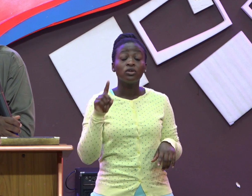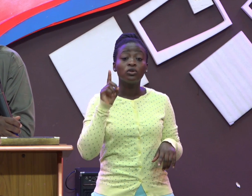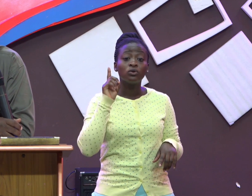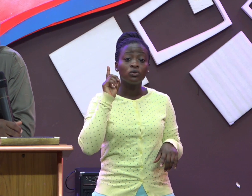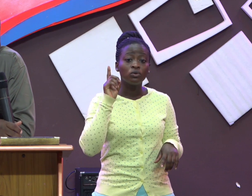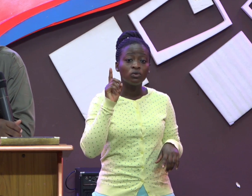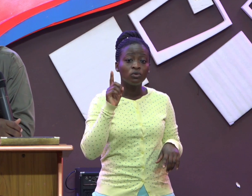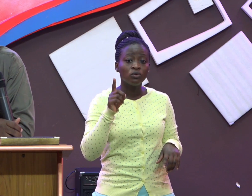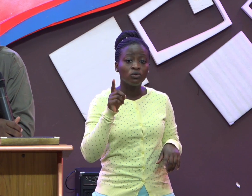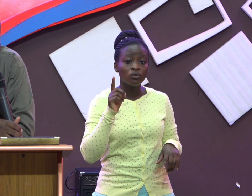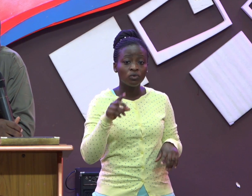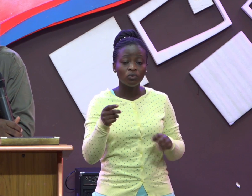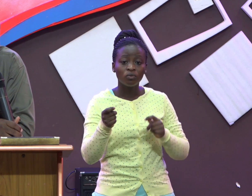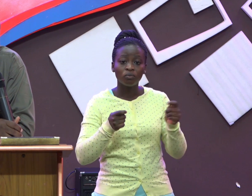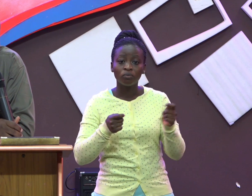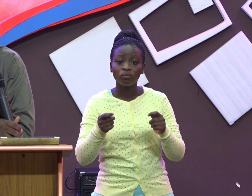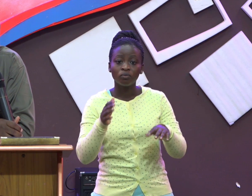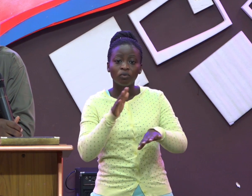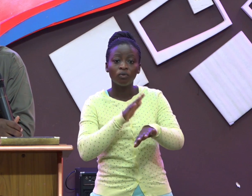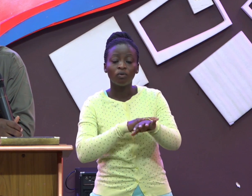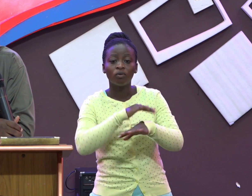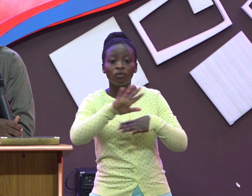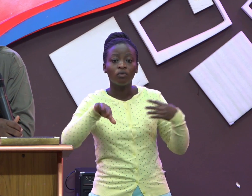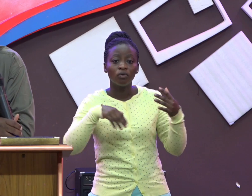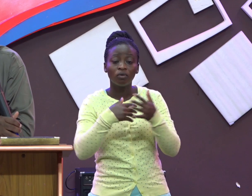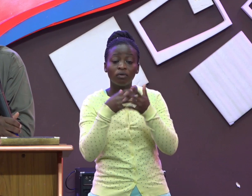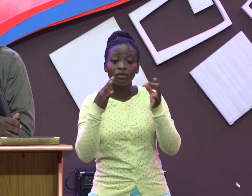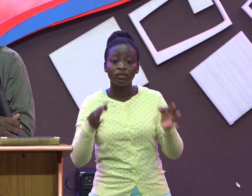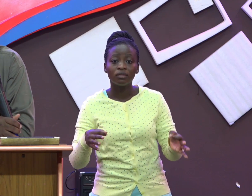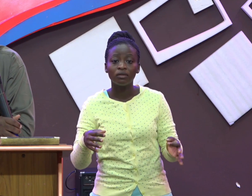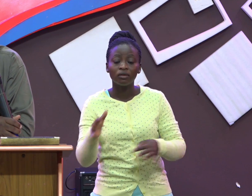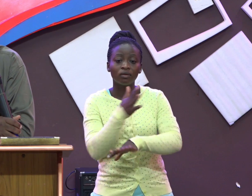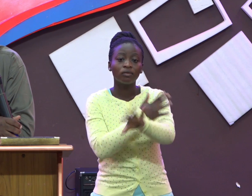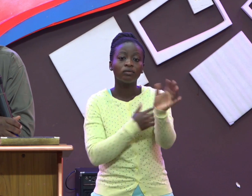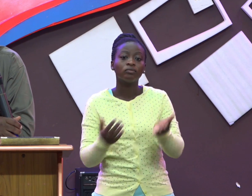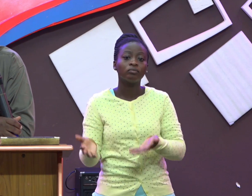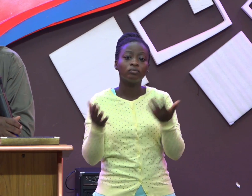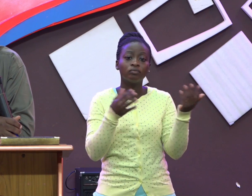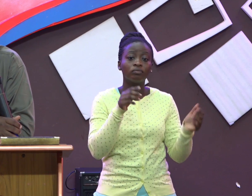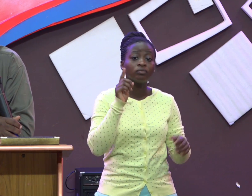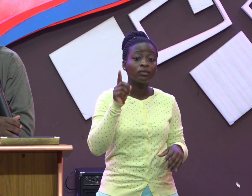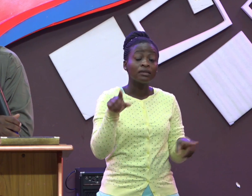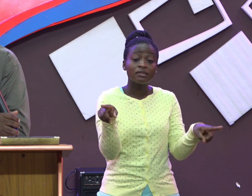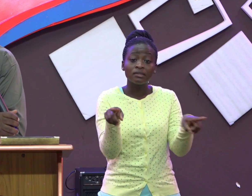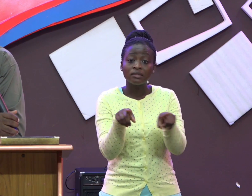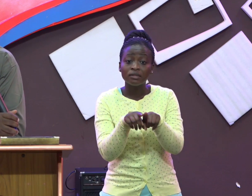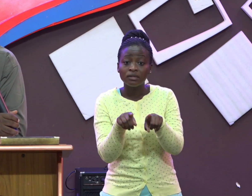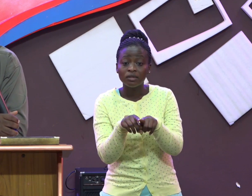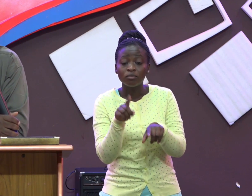When it's you reigning over what God has given you, even if you get to